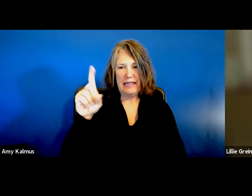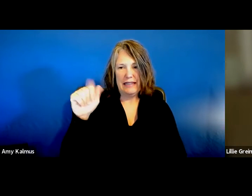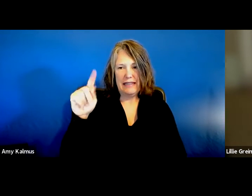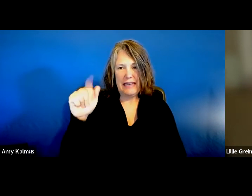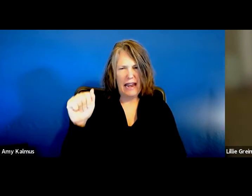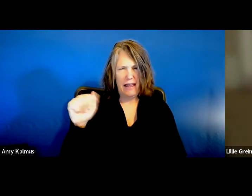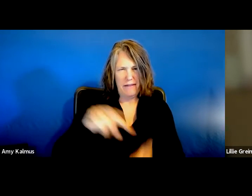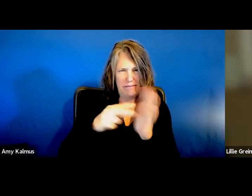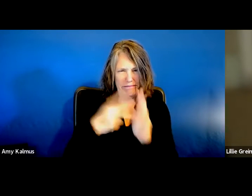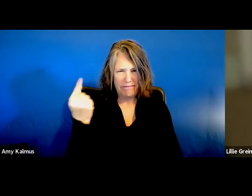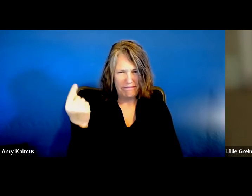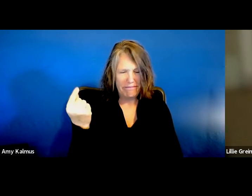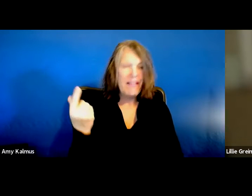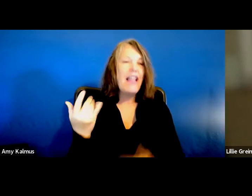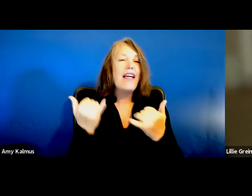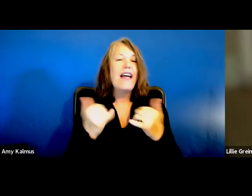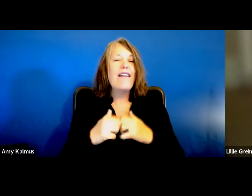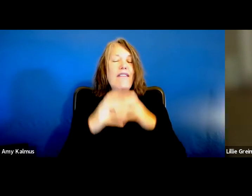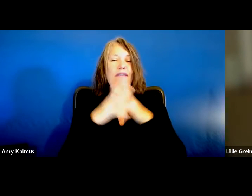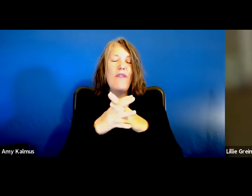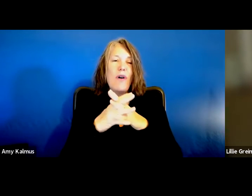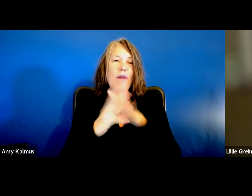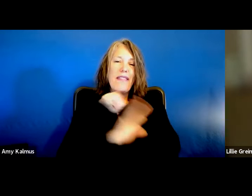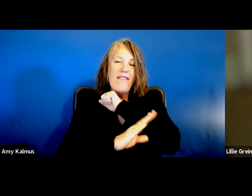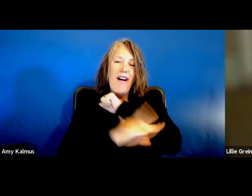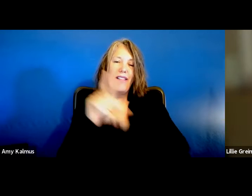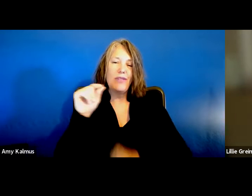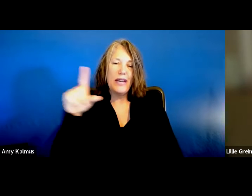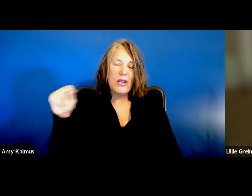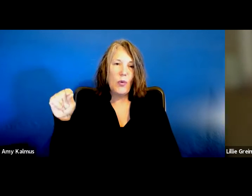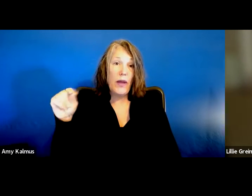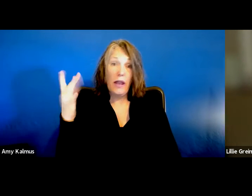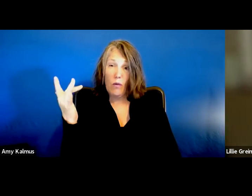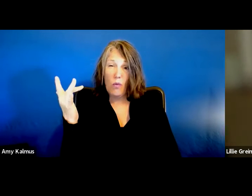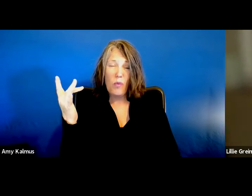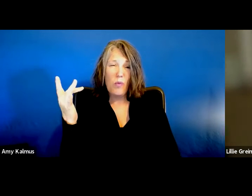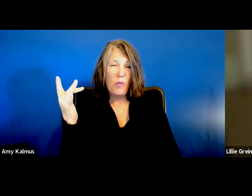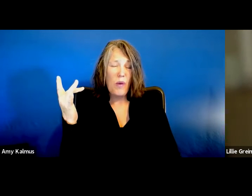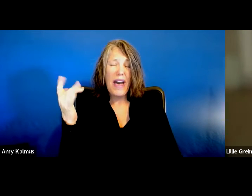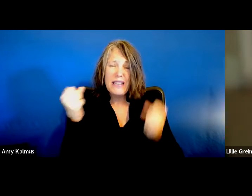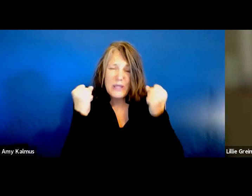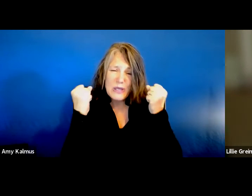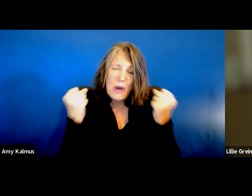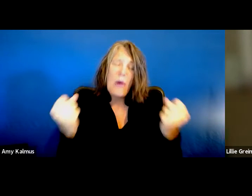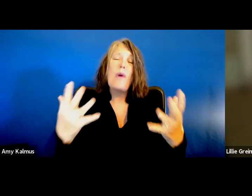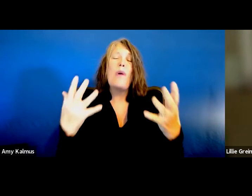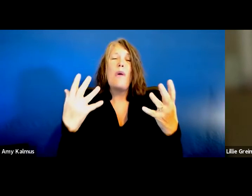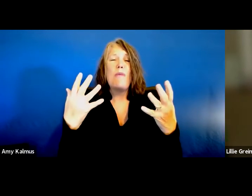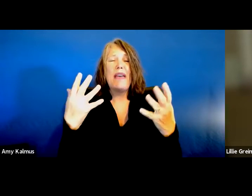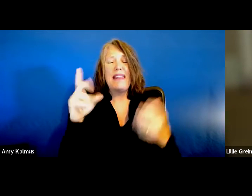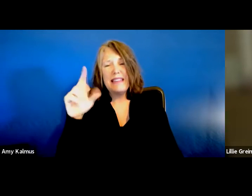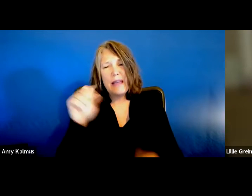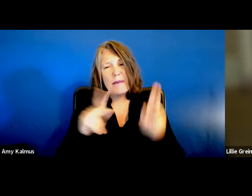Well, DisDATA formed in the fall of 2020 in response to the countless disabled lives lost to the